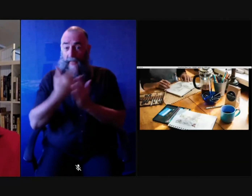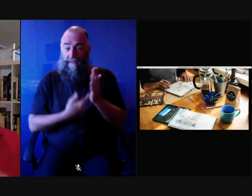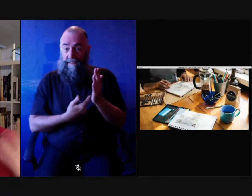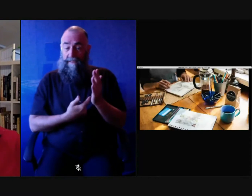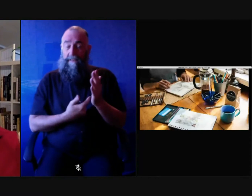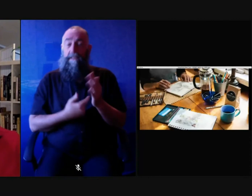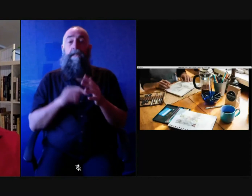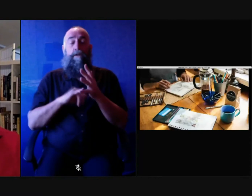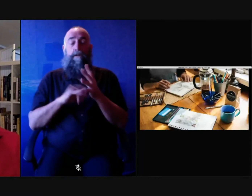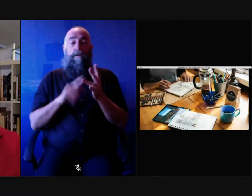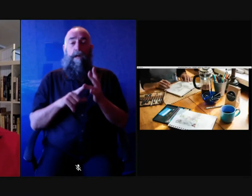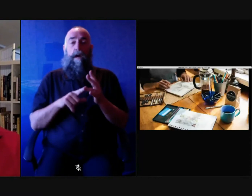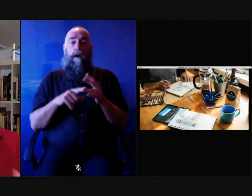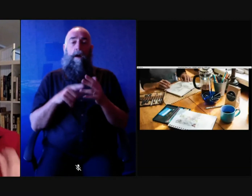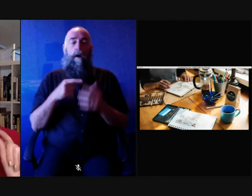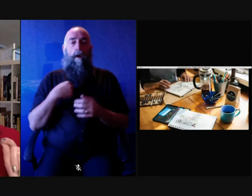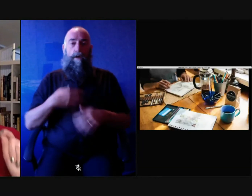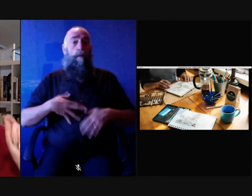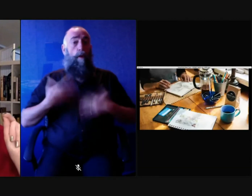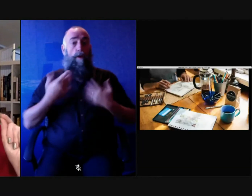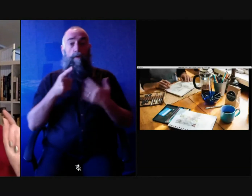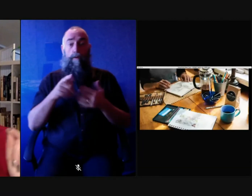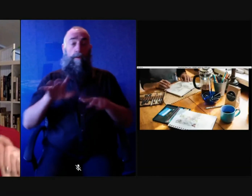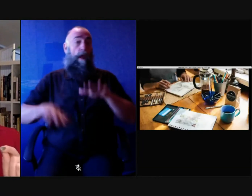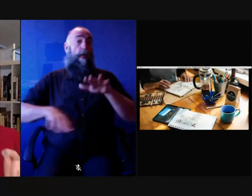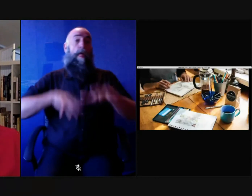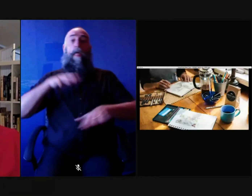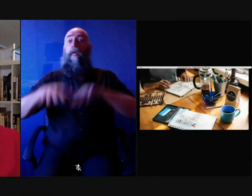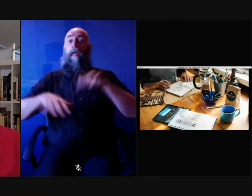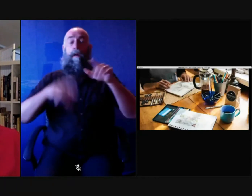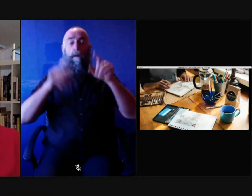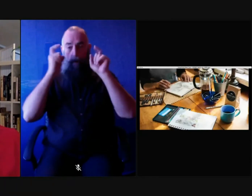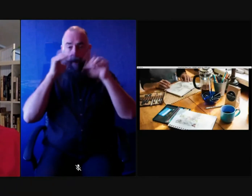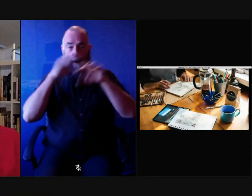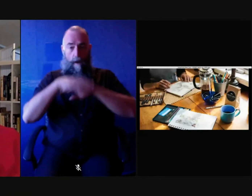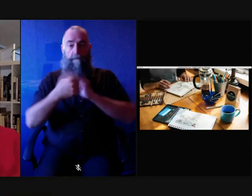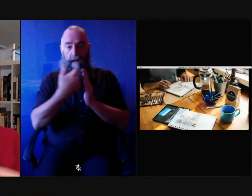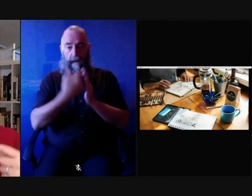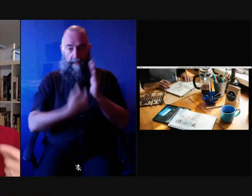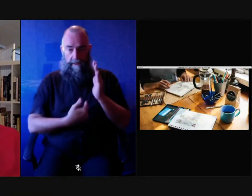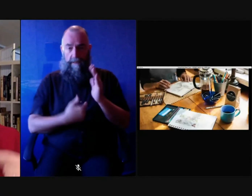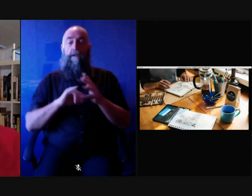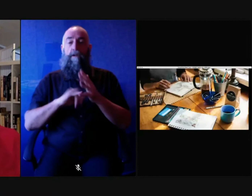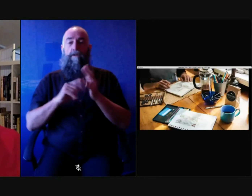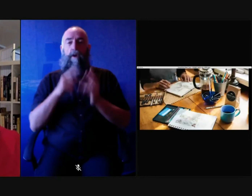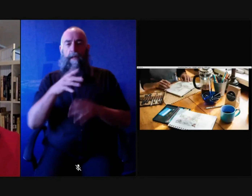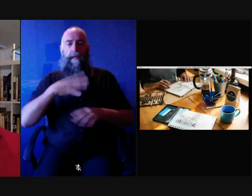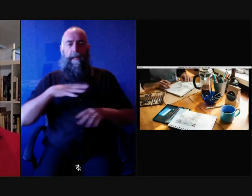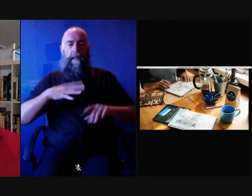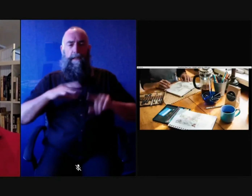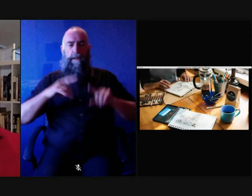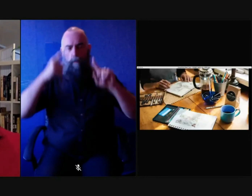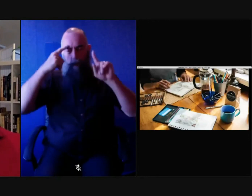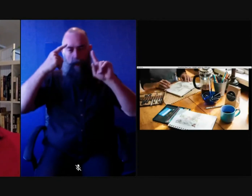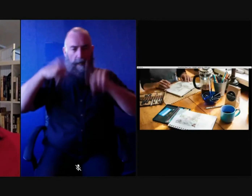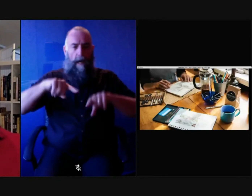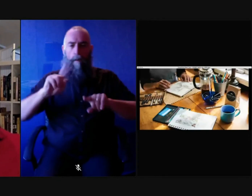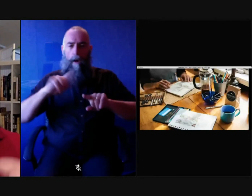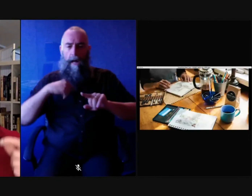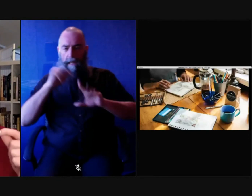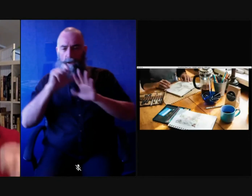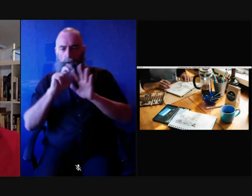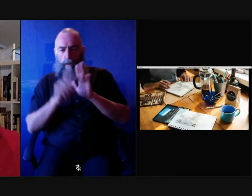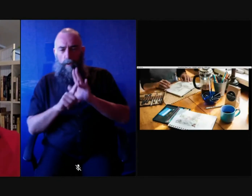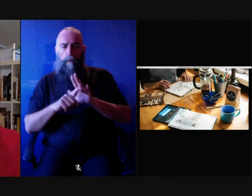list or freaking out about that list. It's about working out what you actually want to do or need to do in the professional week ahead of